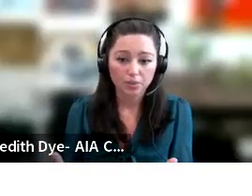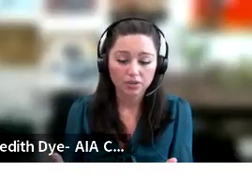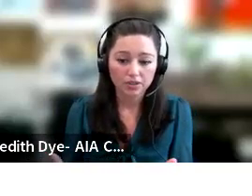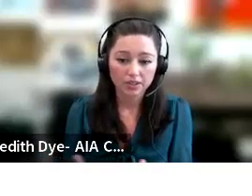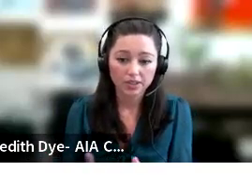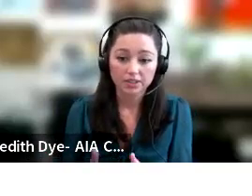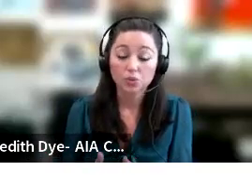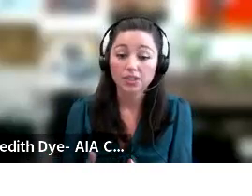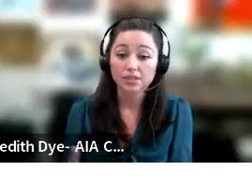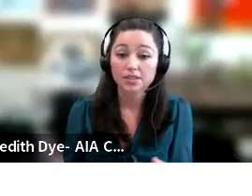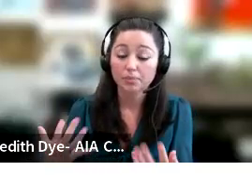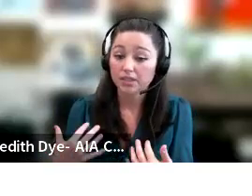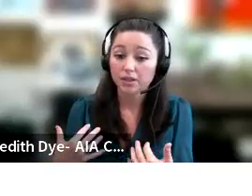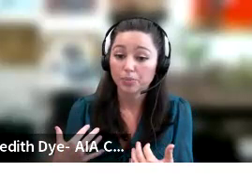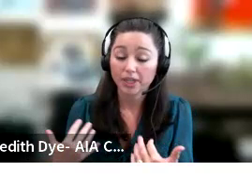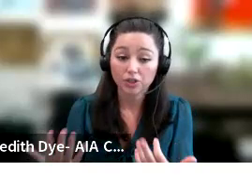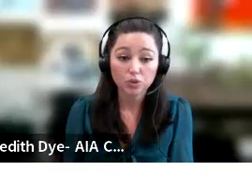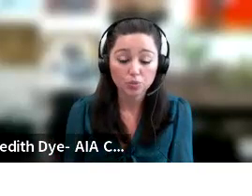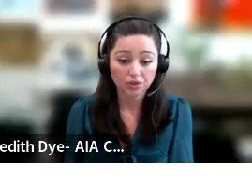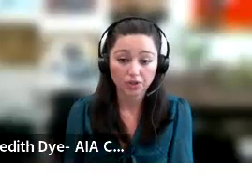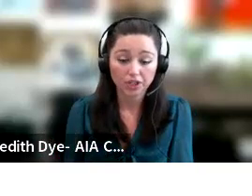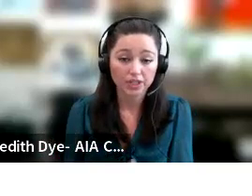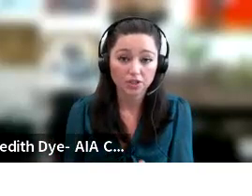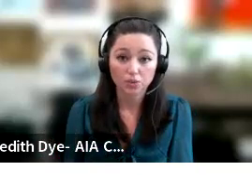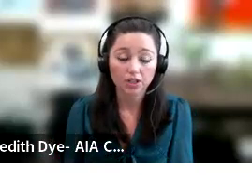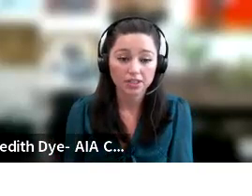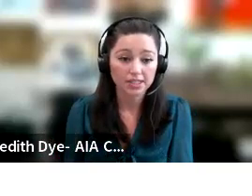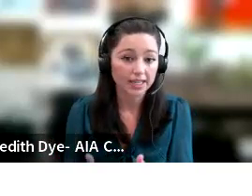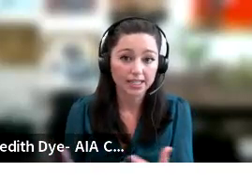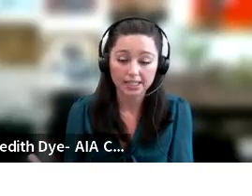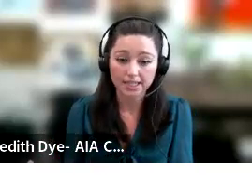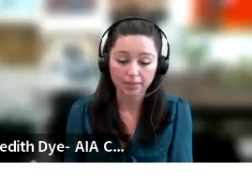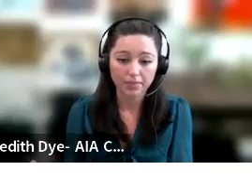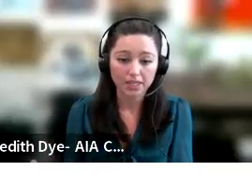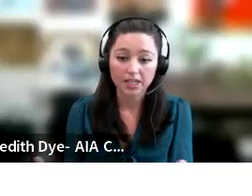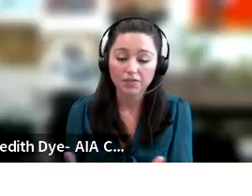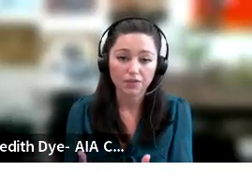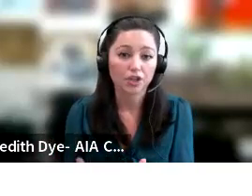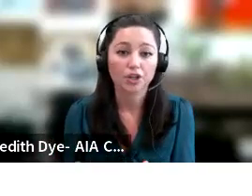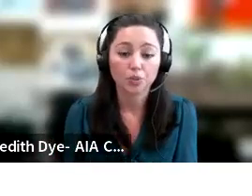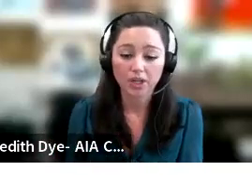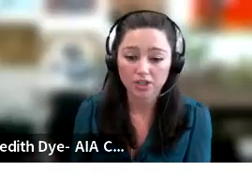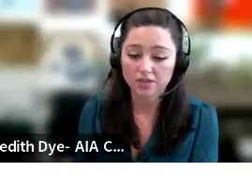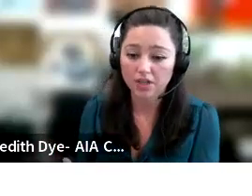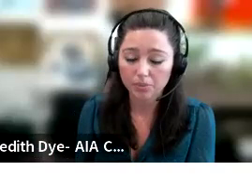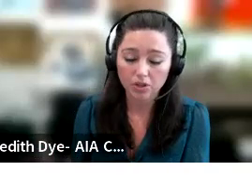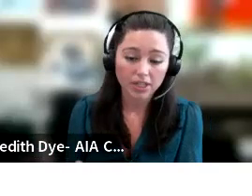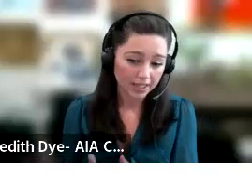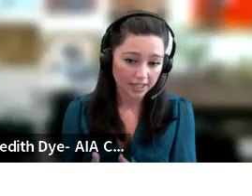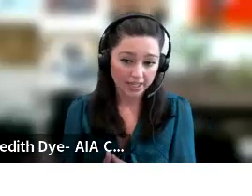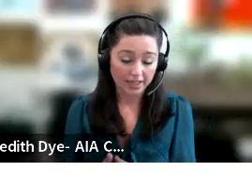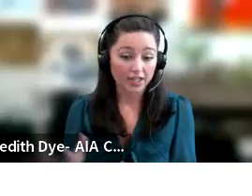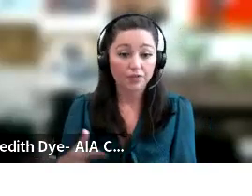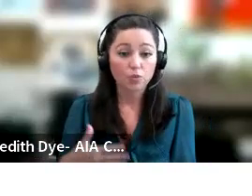projects available. You can submit a brand new portfolio as a new artist at any time, even if there are no projects